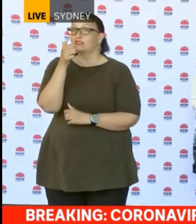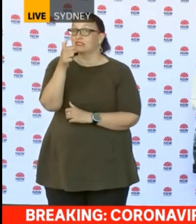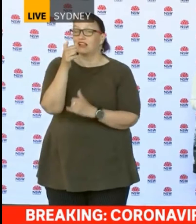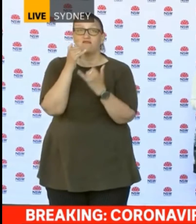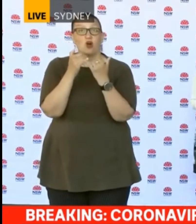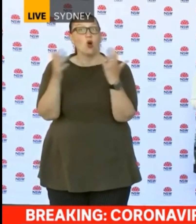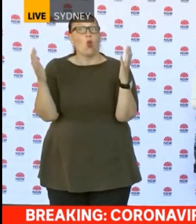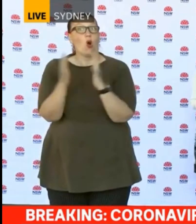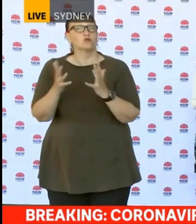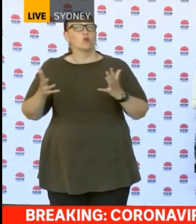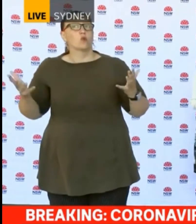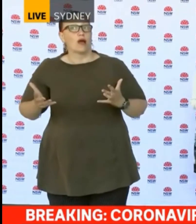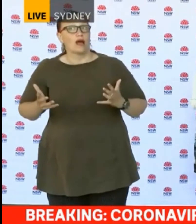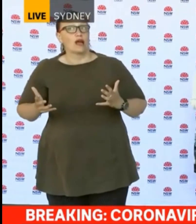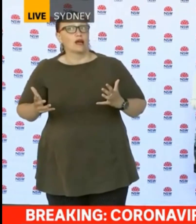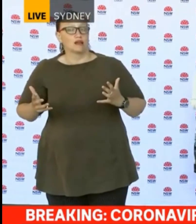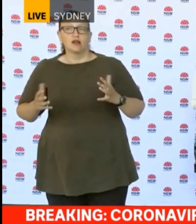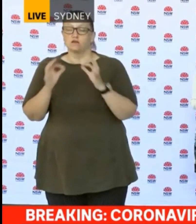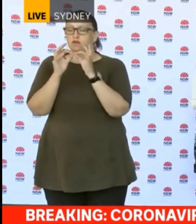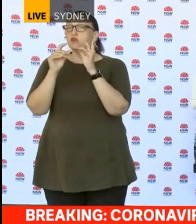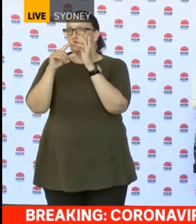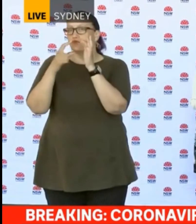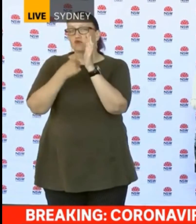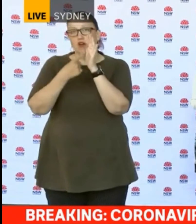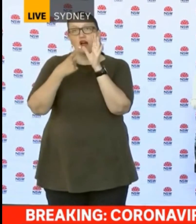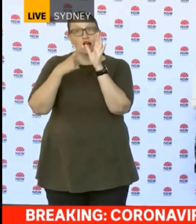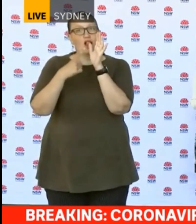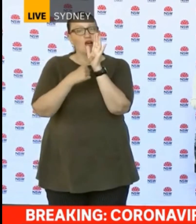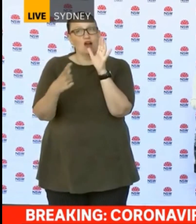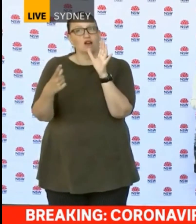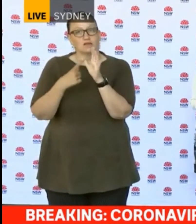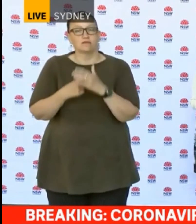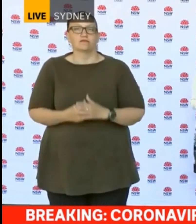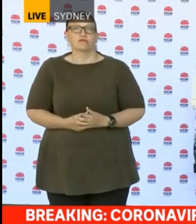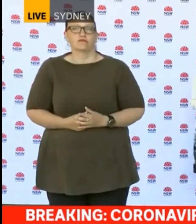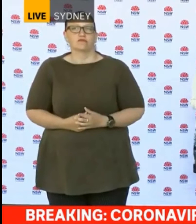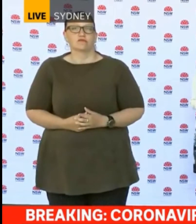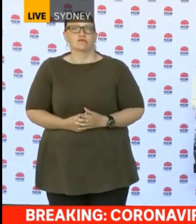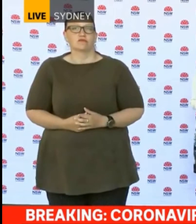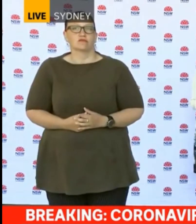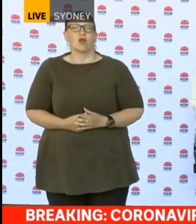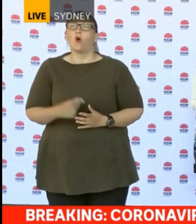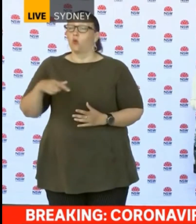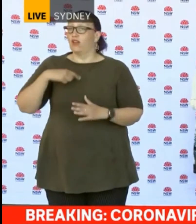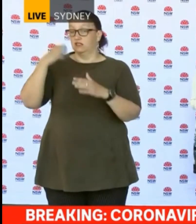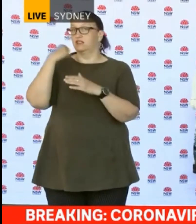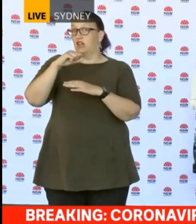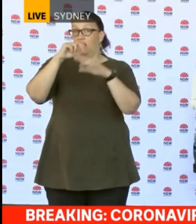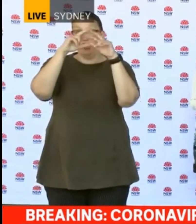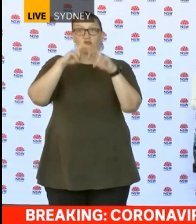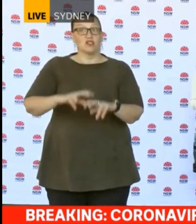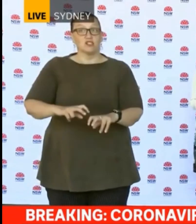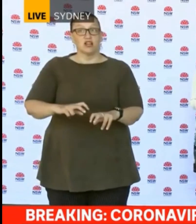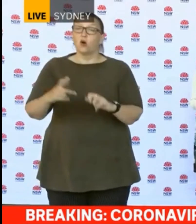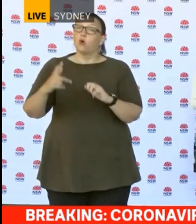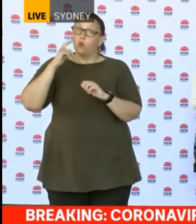very close to Berejiklian, and investigations are underway. We'll have the genomic testing this afternoon to confirm that they are part of